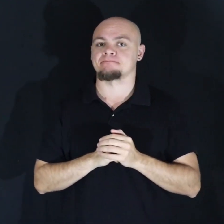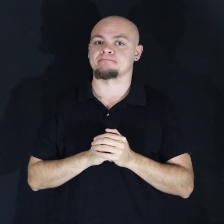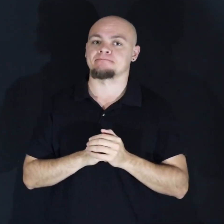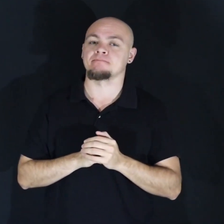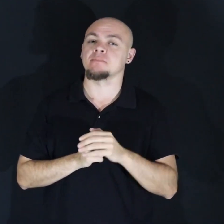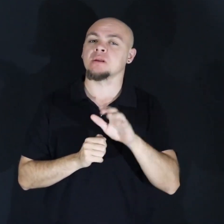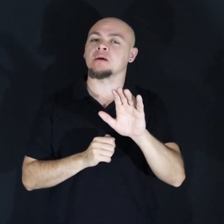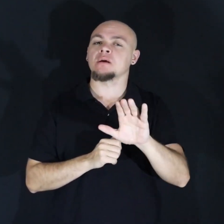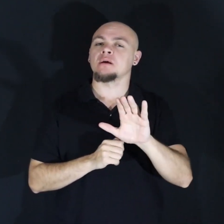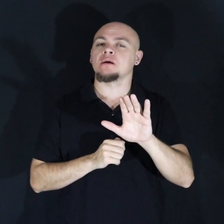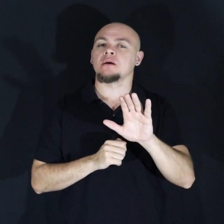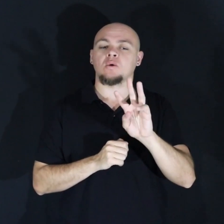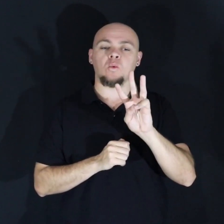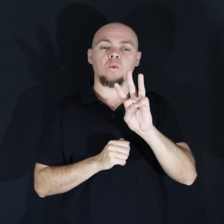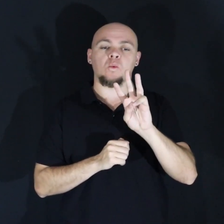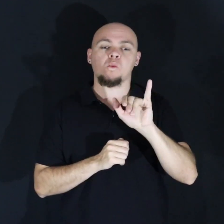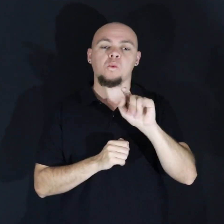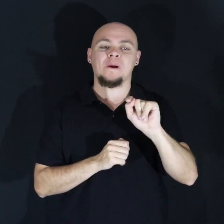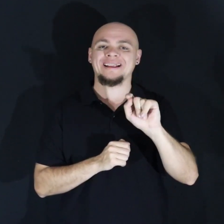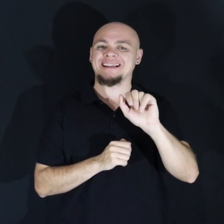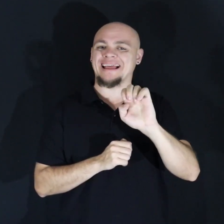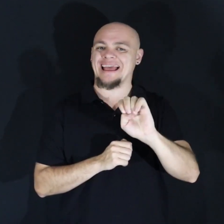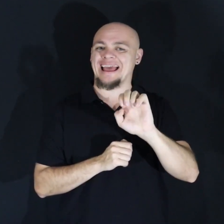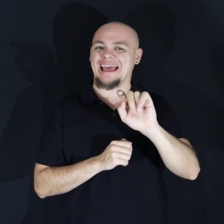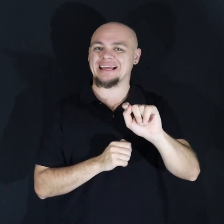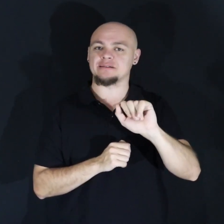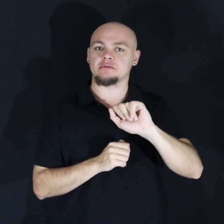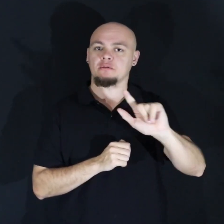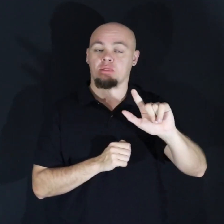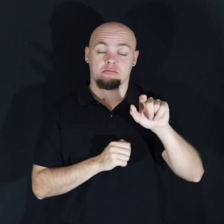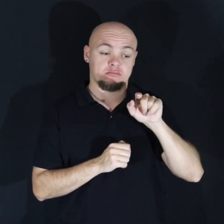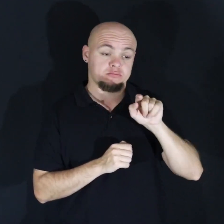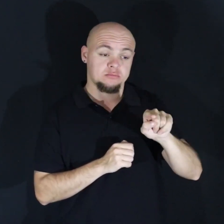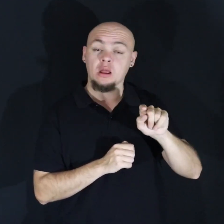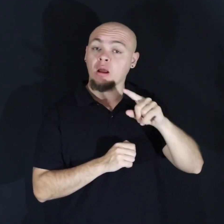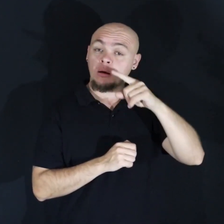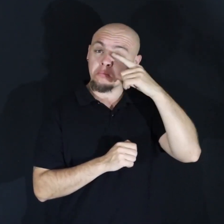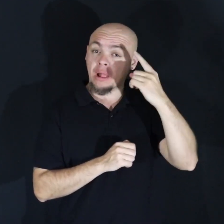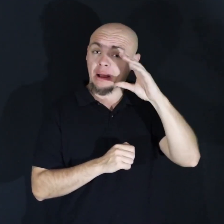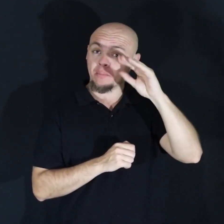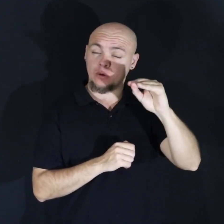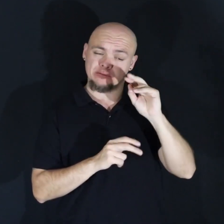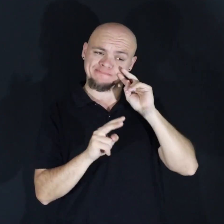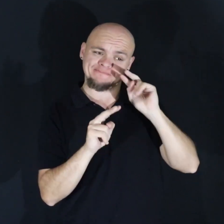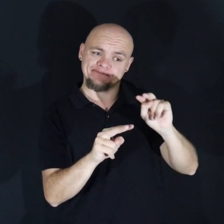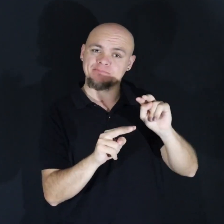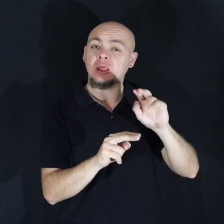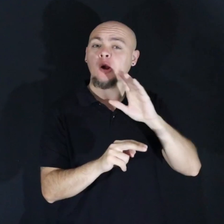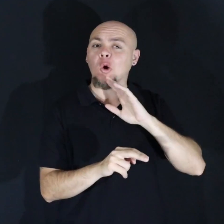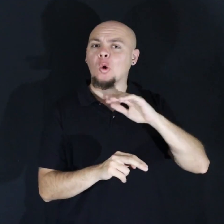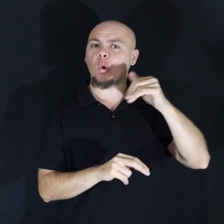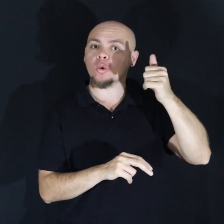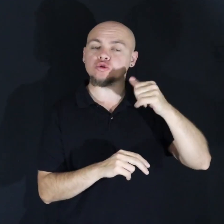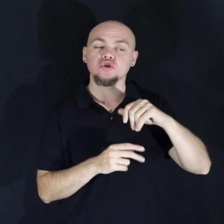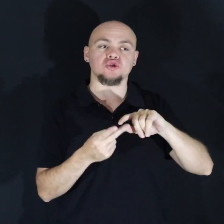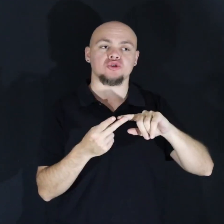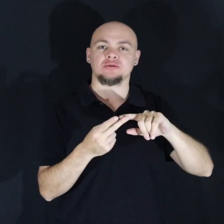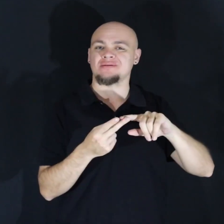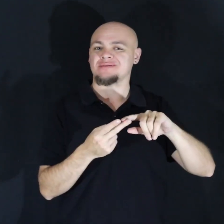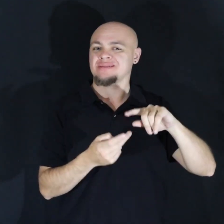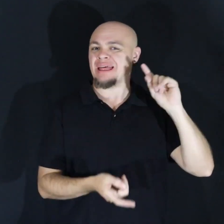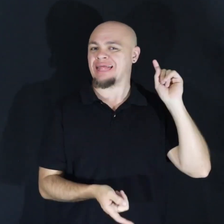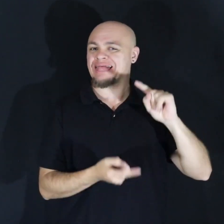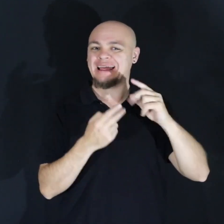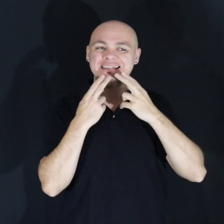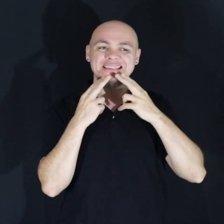Went et al. Identified that Black boys are often treated as older and less innocent